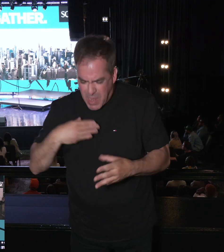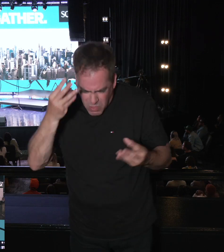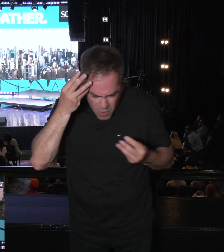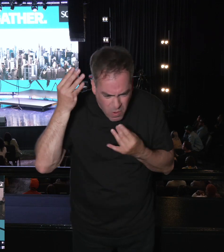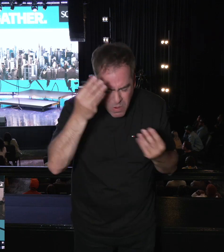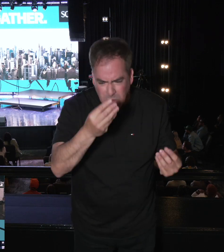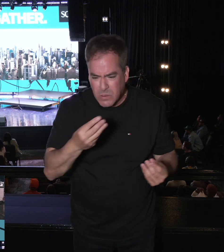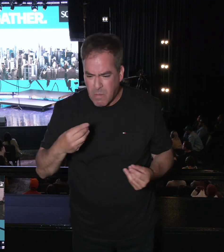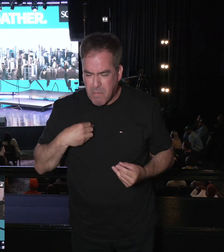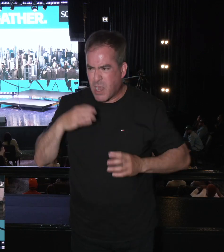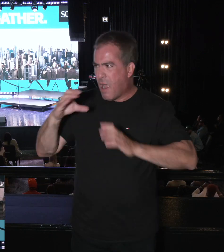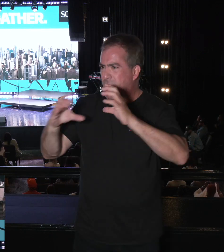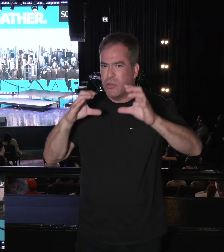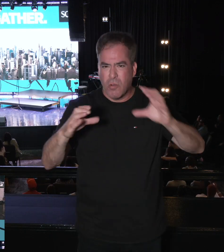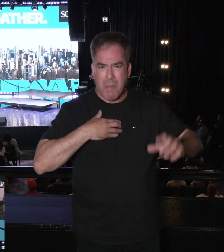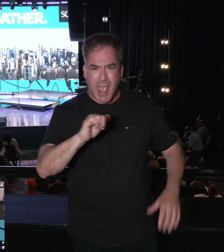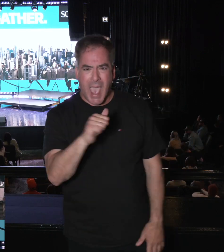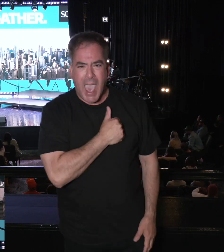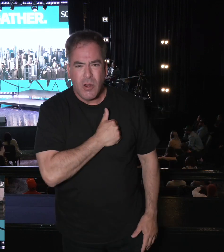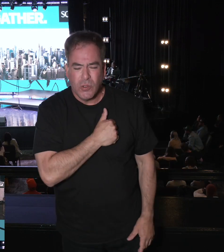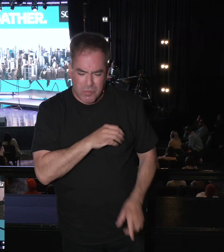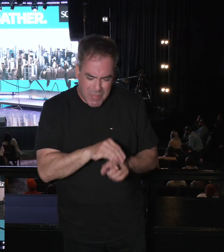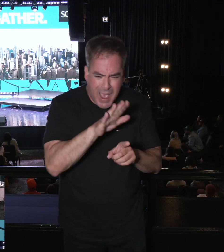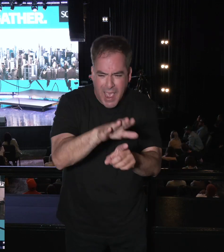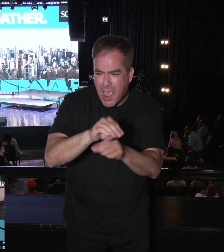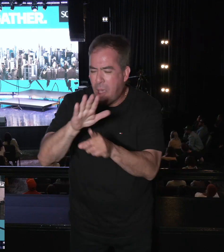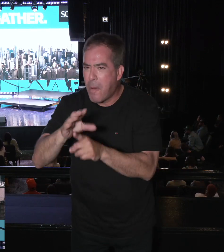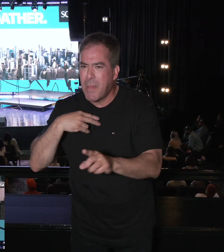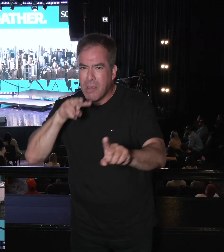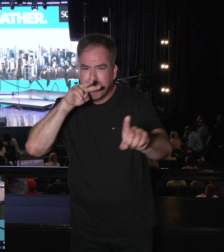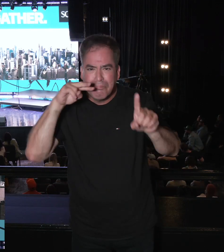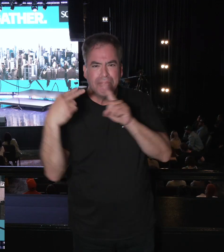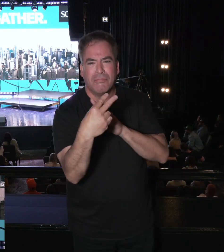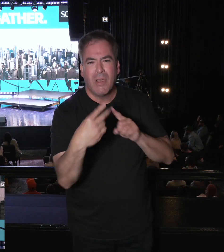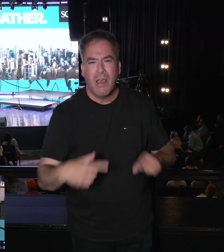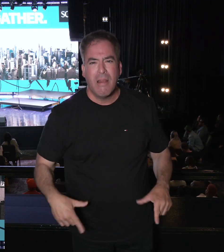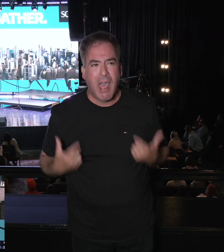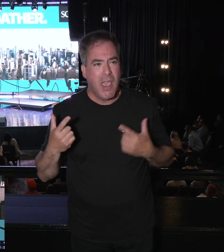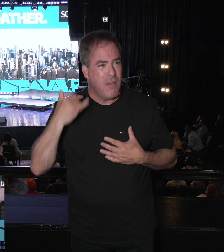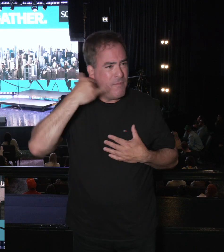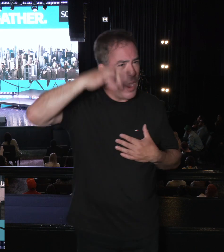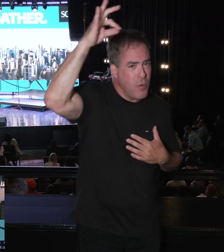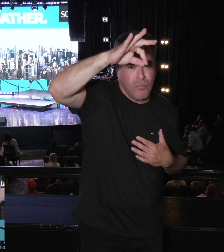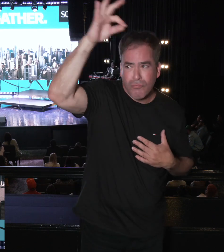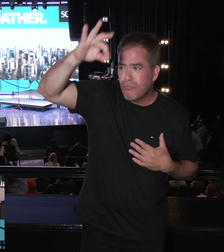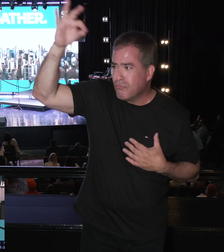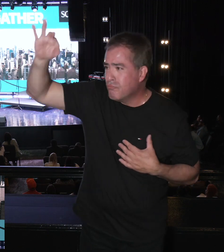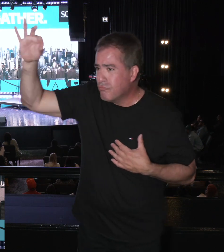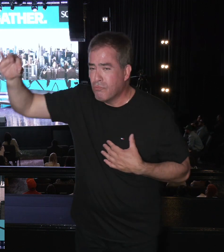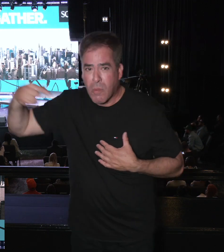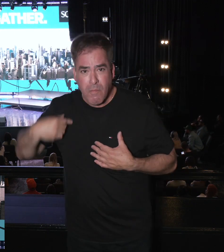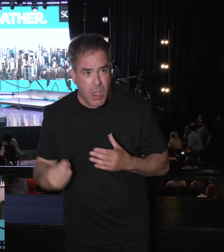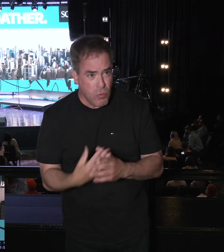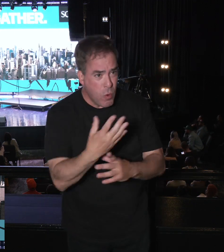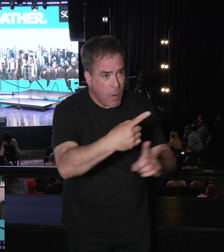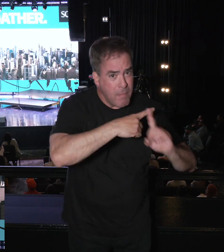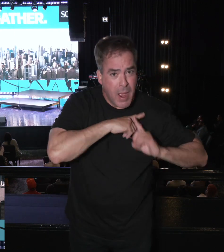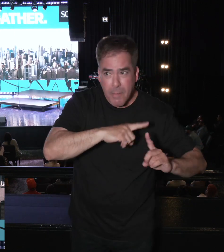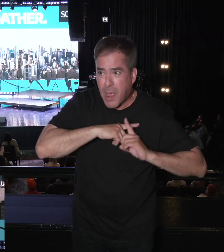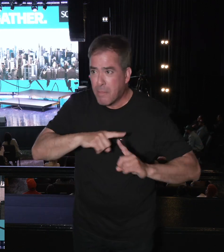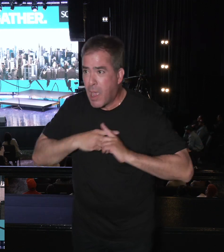and my conversation and my attitude and my outlook on life and my witnessing for you and my reaching people and my growing believers.